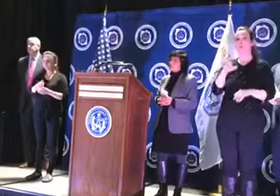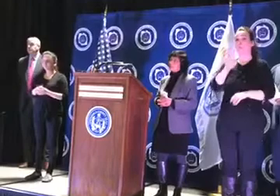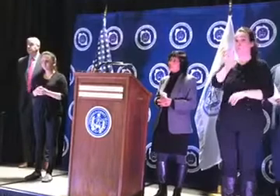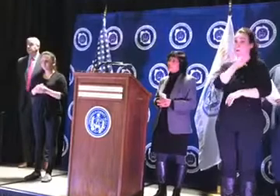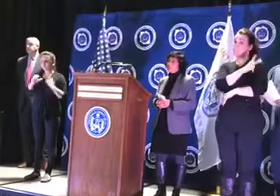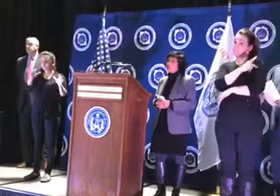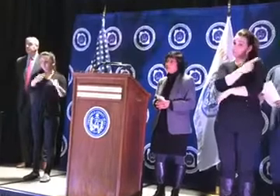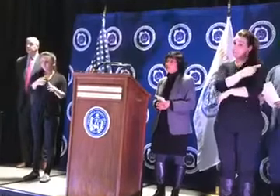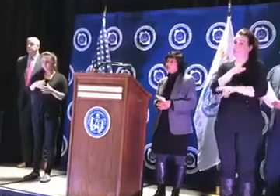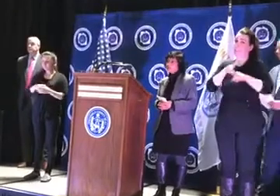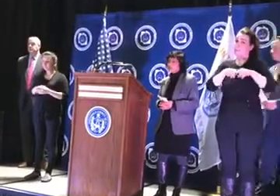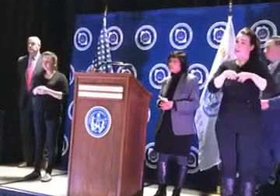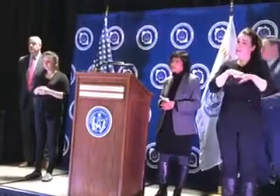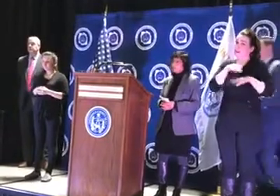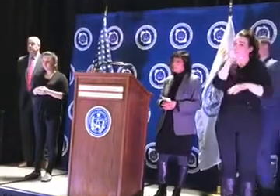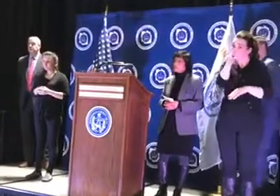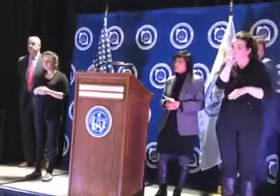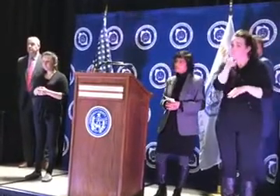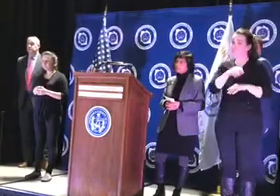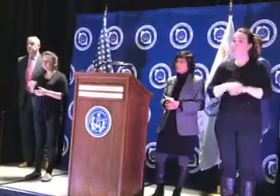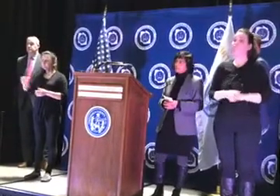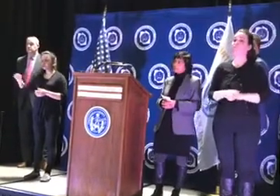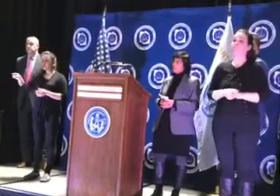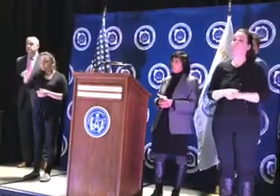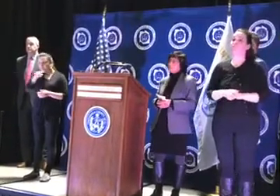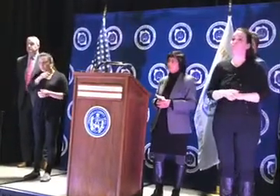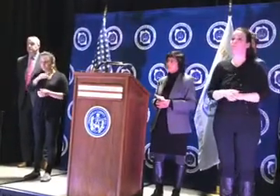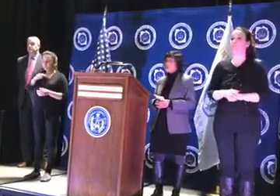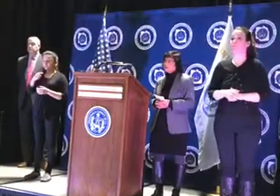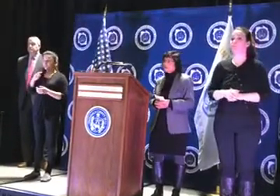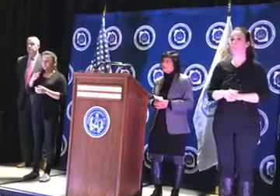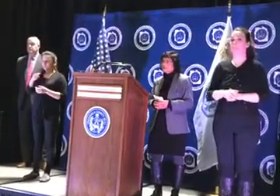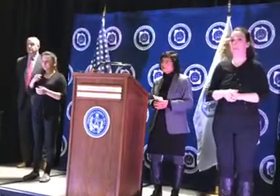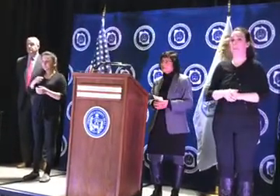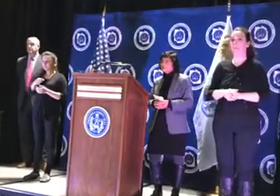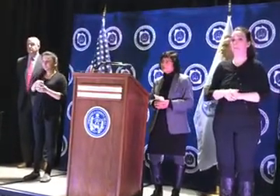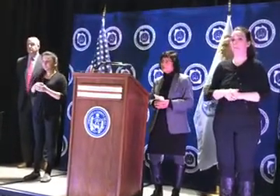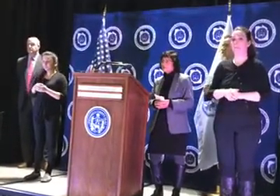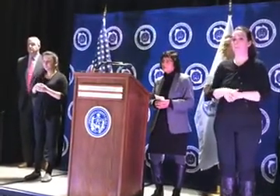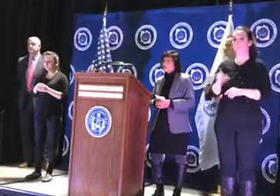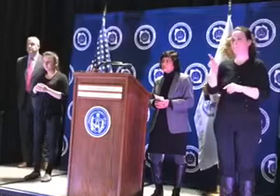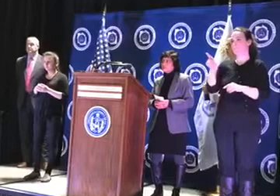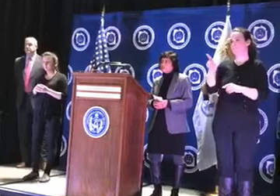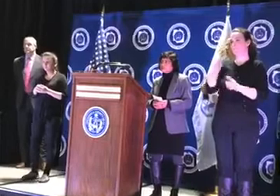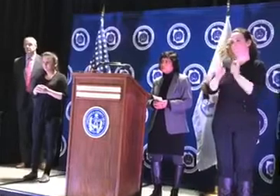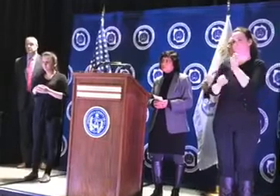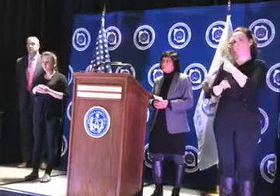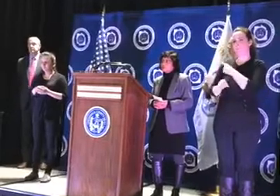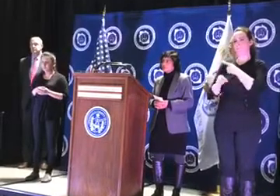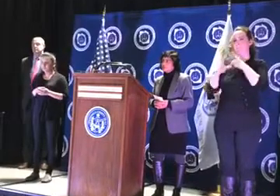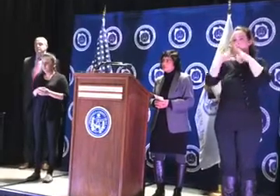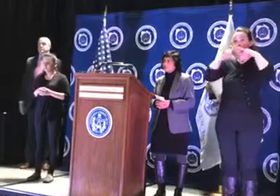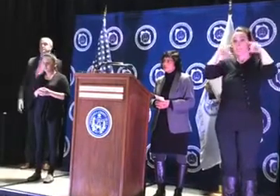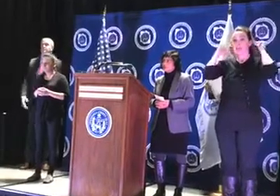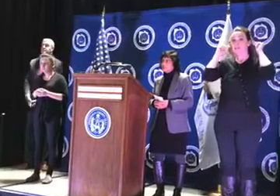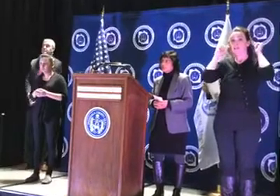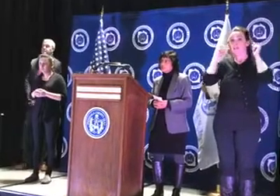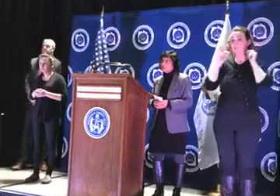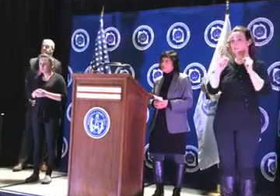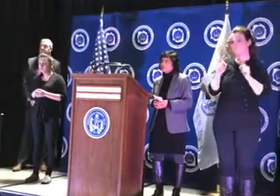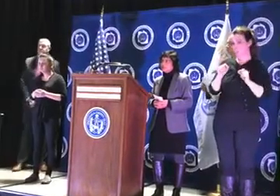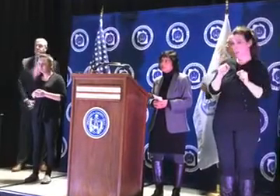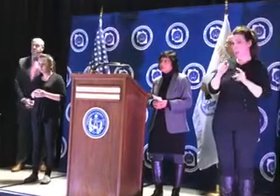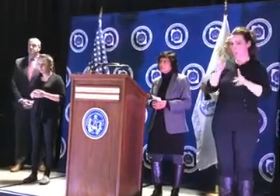to continue to do that. So, do the cloth masks that people are making at home work? Would those go to a hospital, or are those more